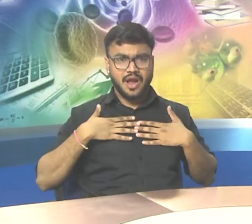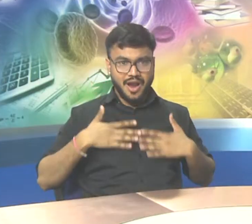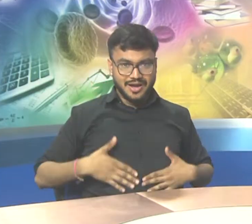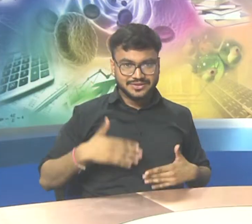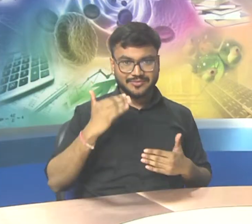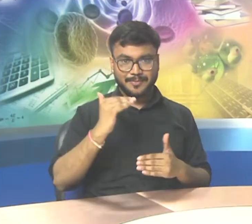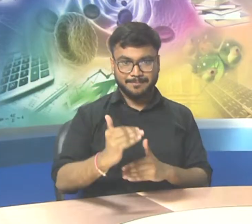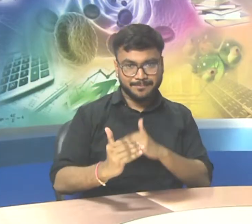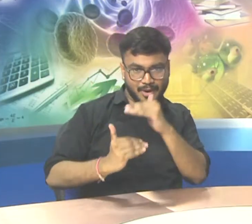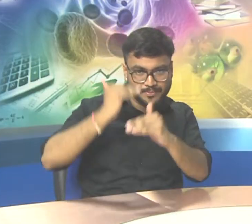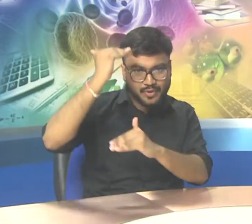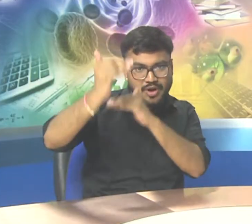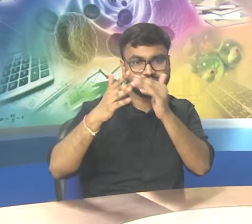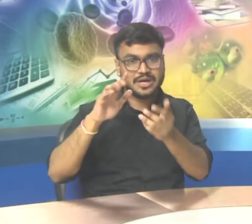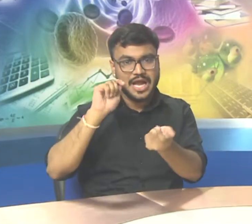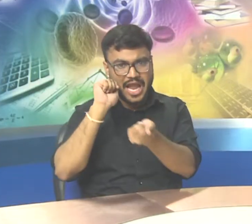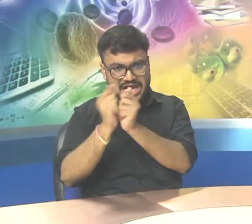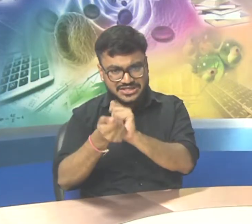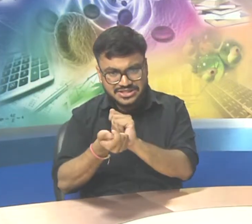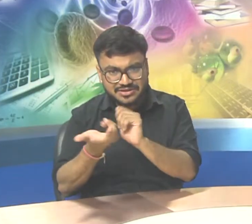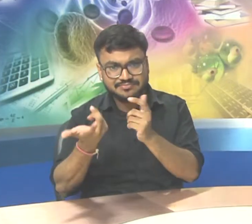These can be made by the body.